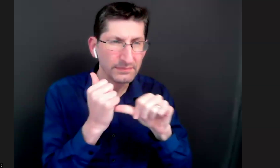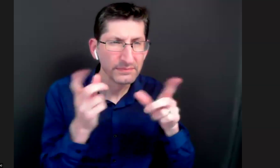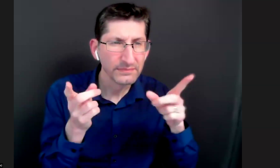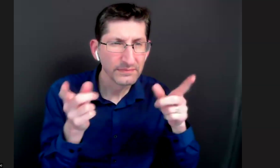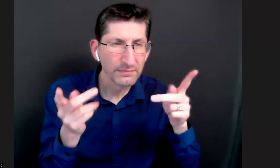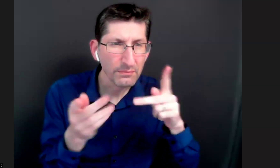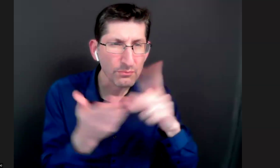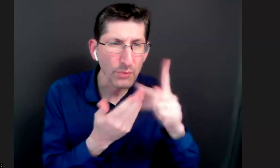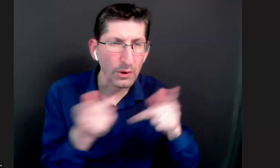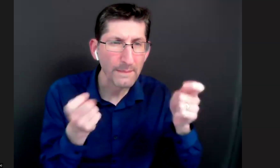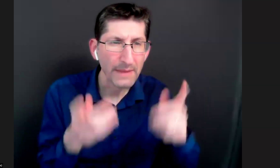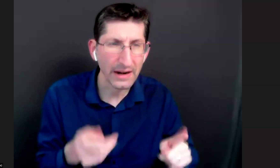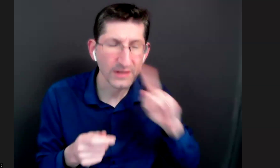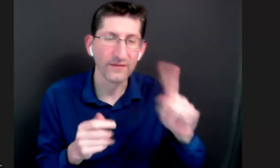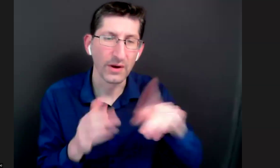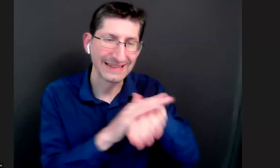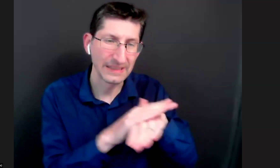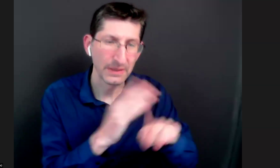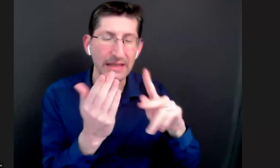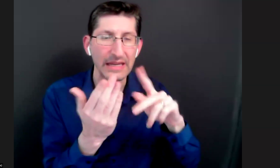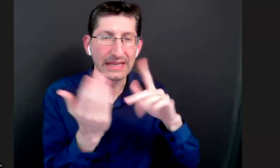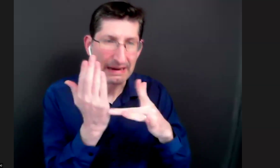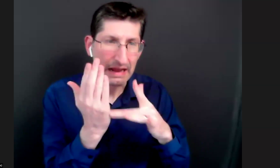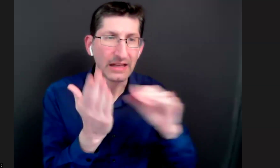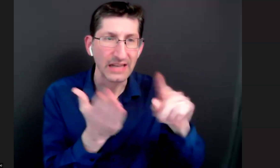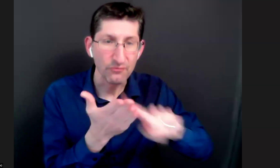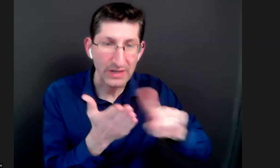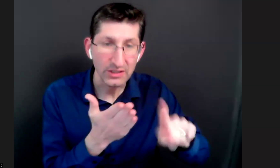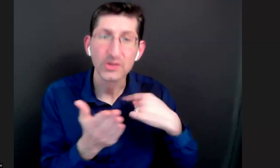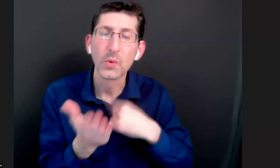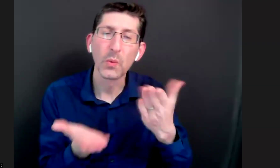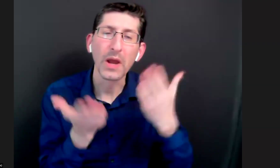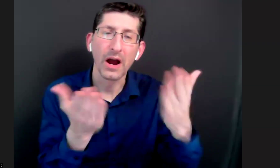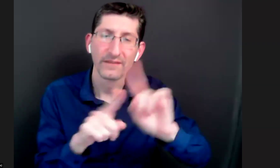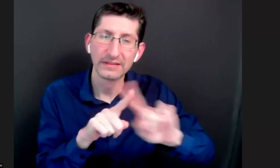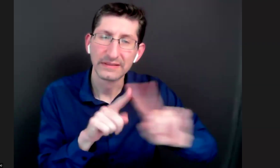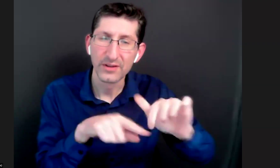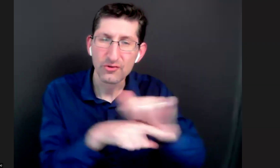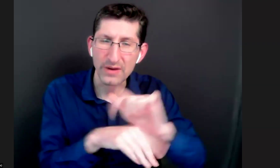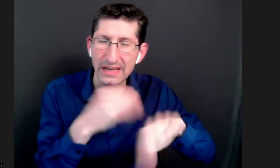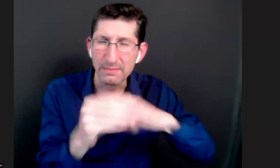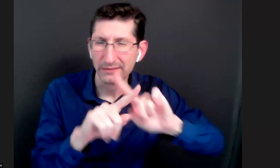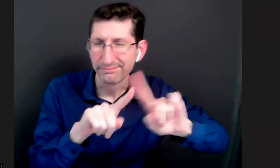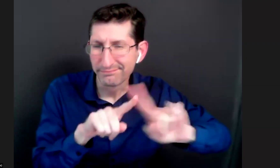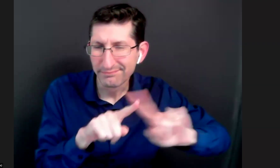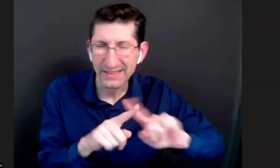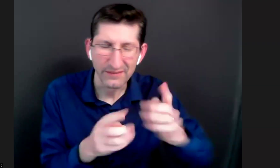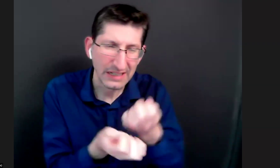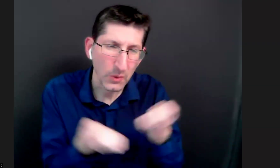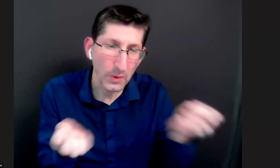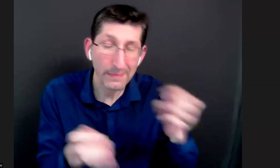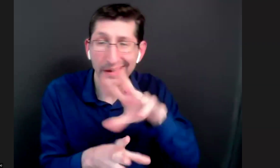research. At the Carroll Center, we offer assistive technology training on a wide range of different devices,